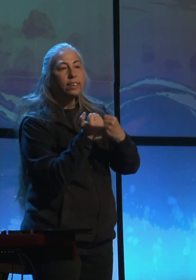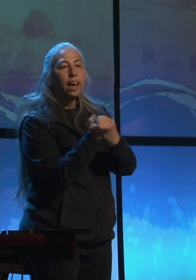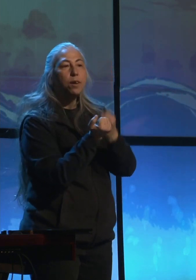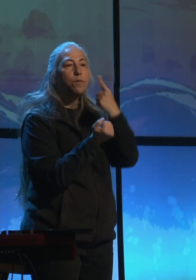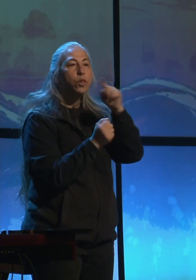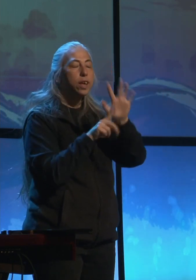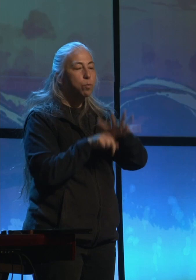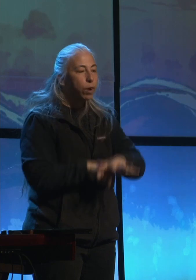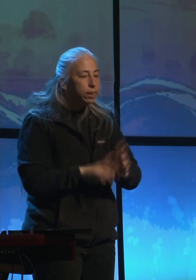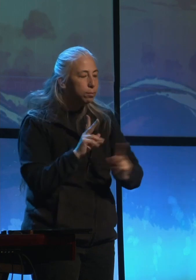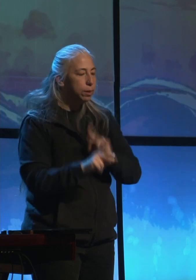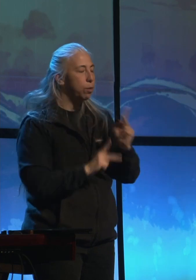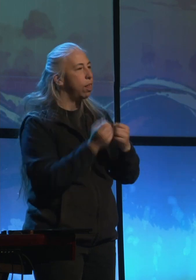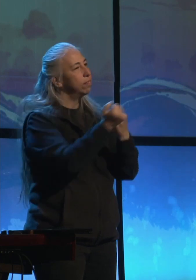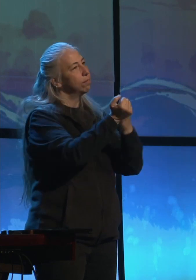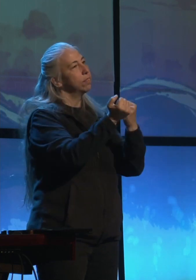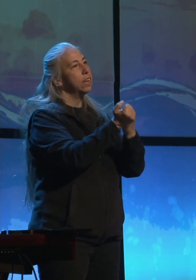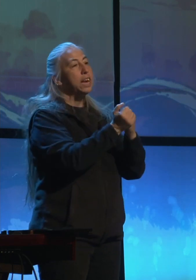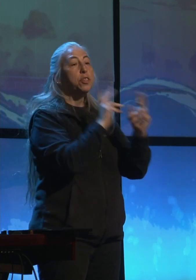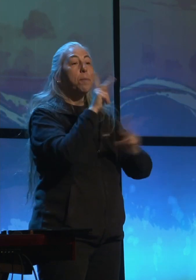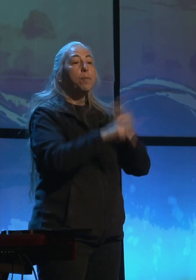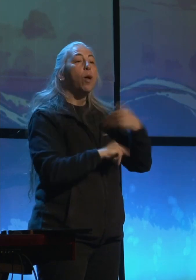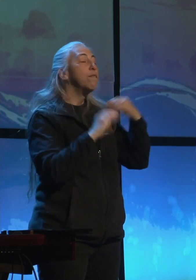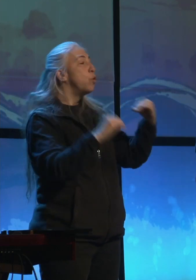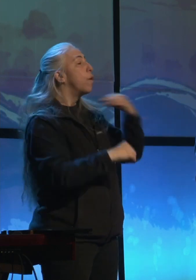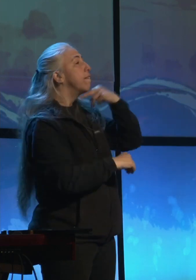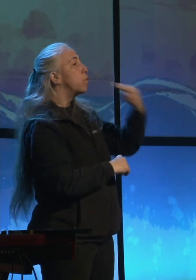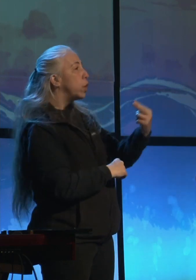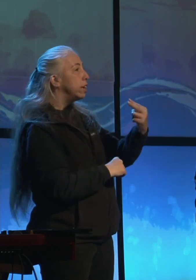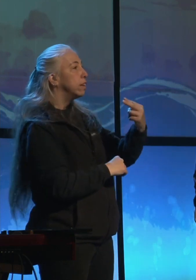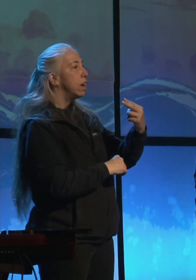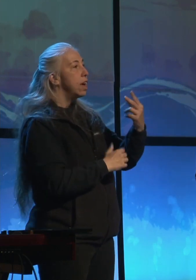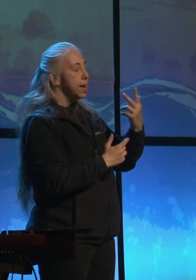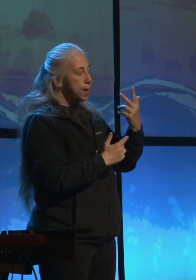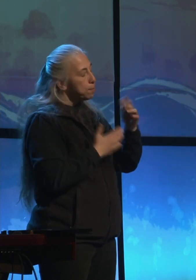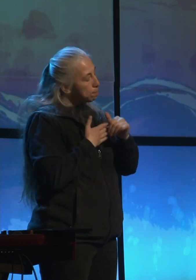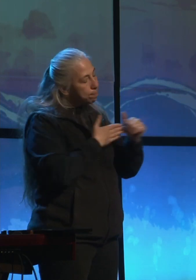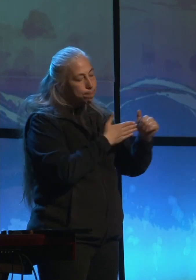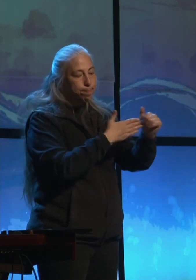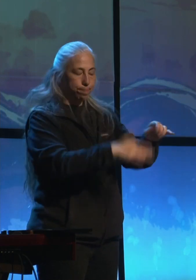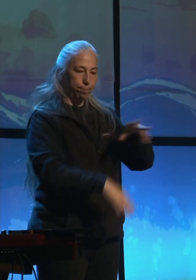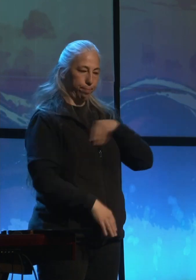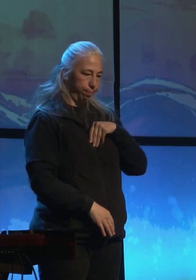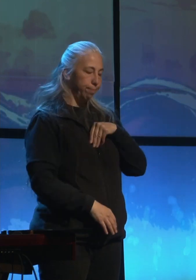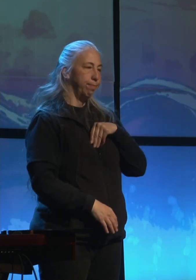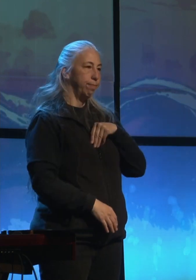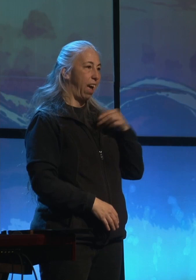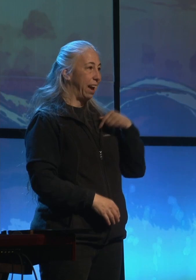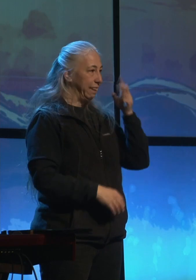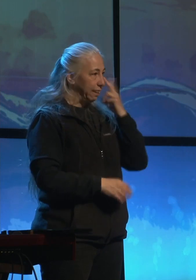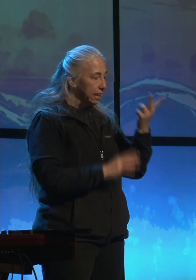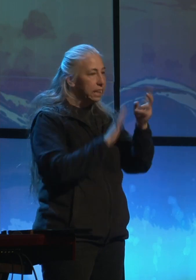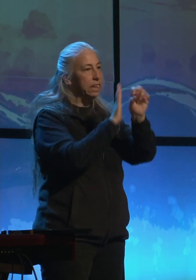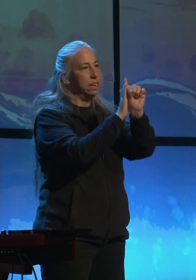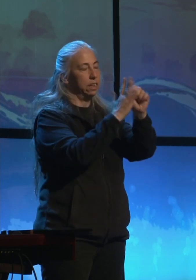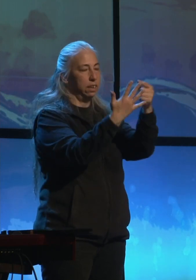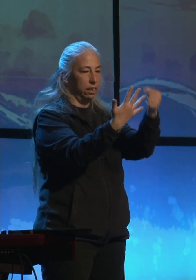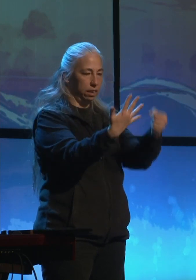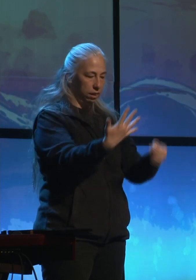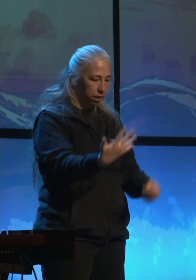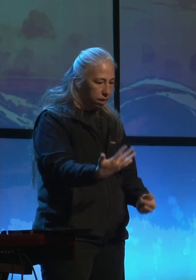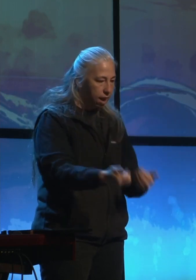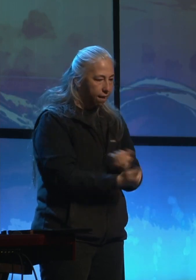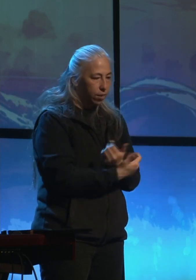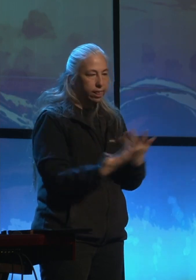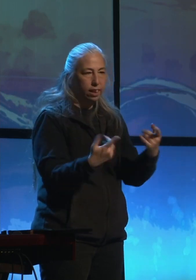to the voiceless, this is where it's going to lead me. The signs are there. And that's one of the powerful things about this story of Jesus,